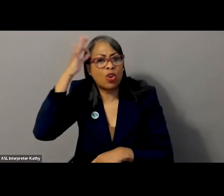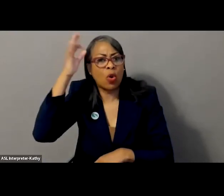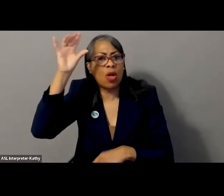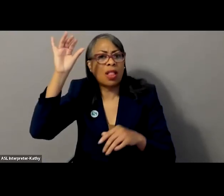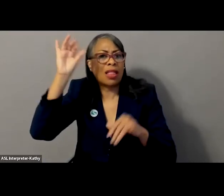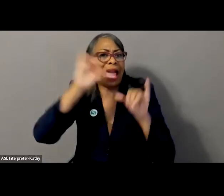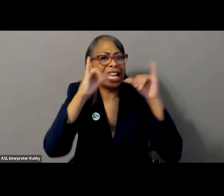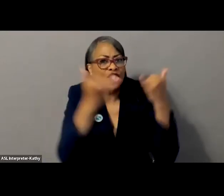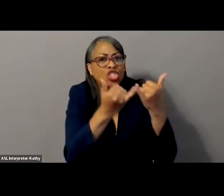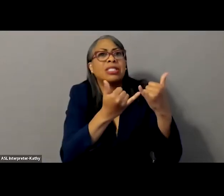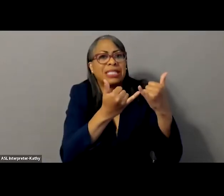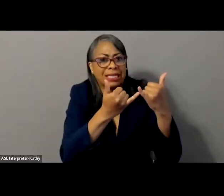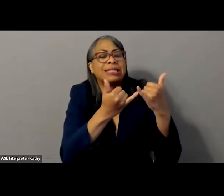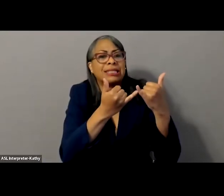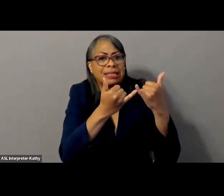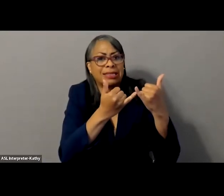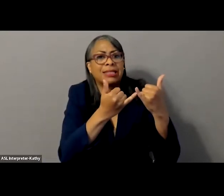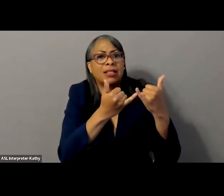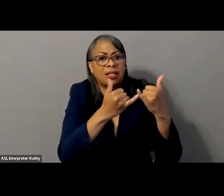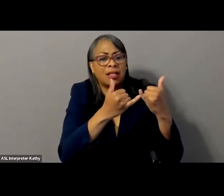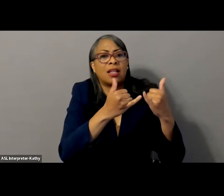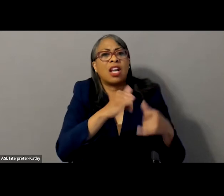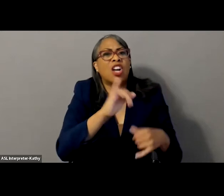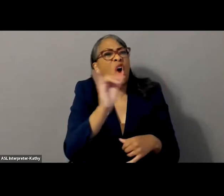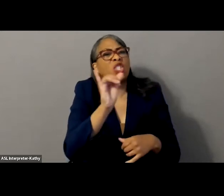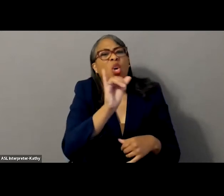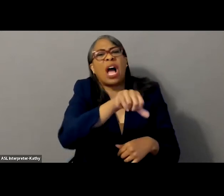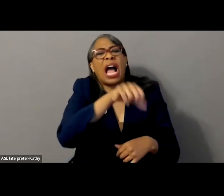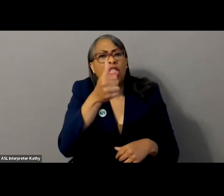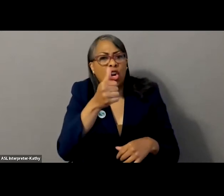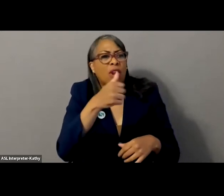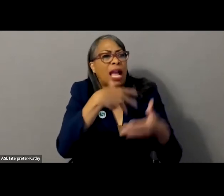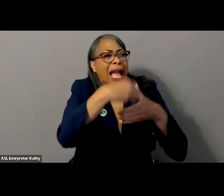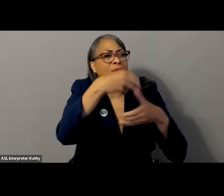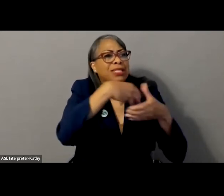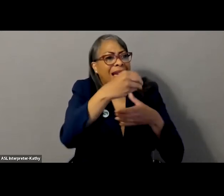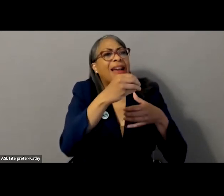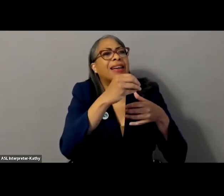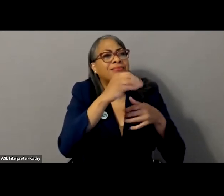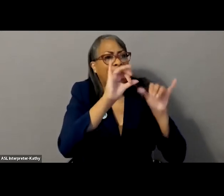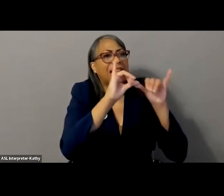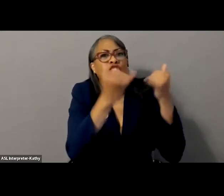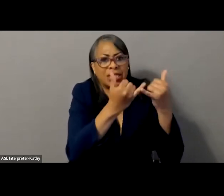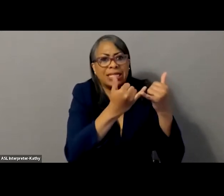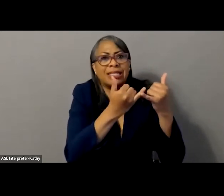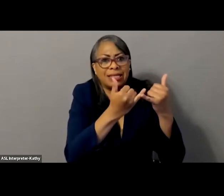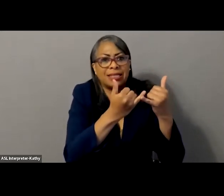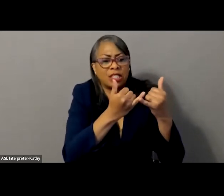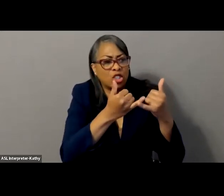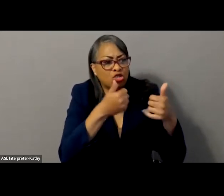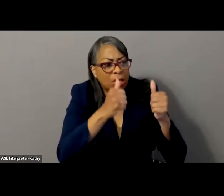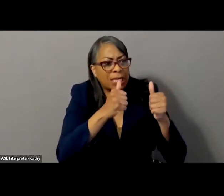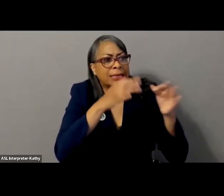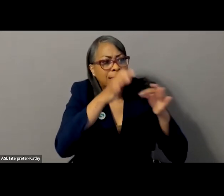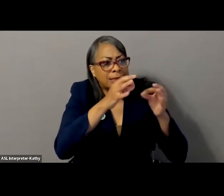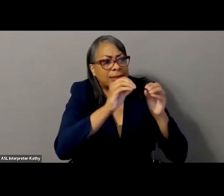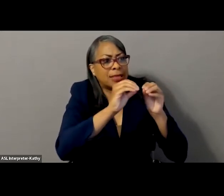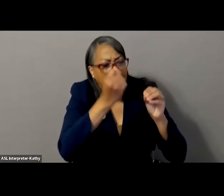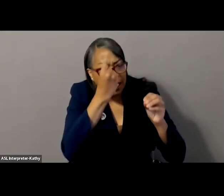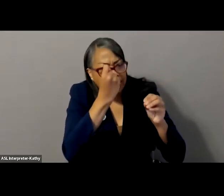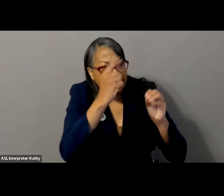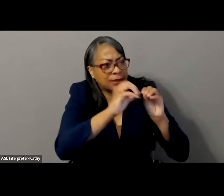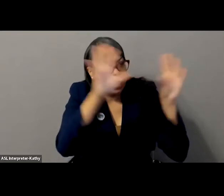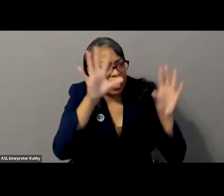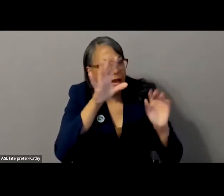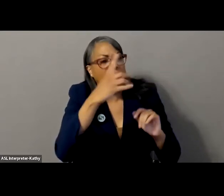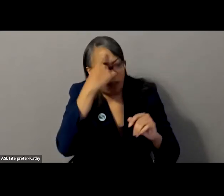agencies outside the government to help make clear what we're talking about. I should say, for those of you who want to